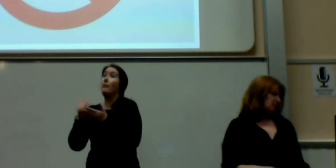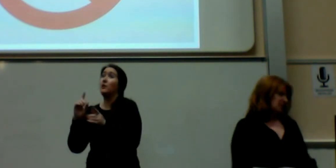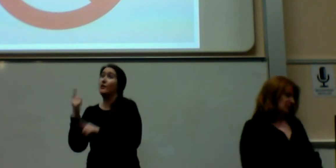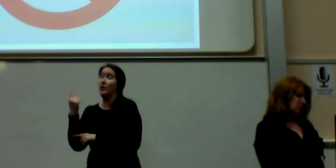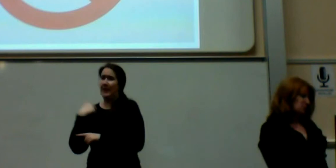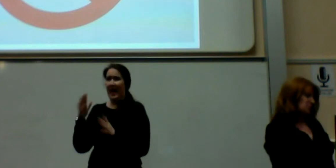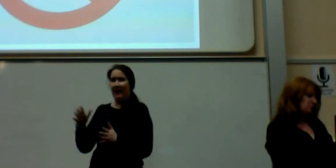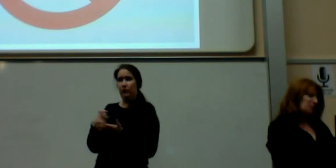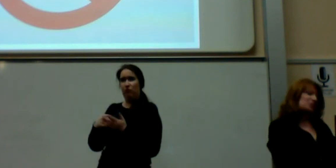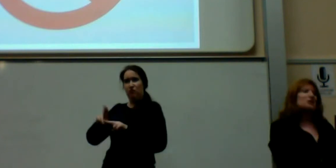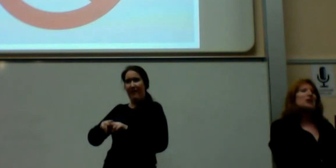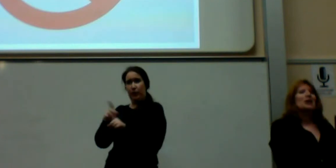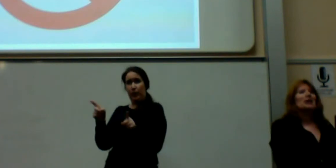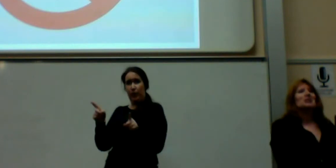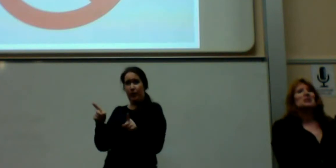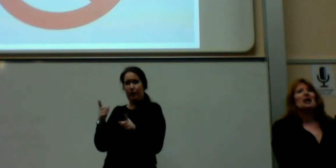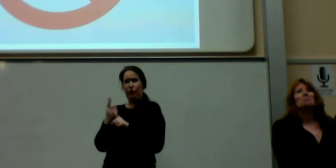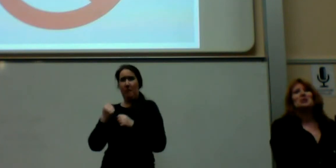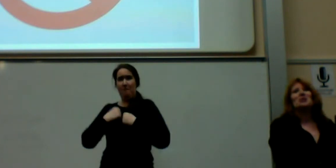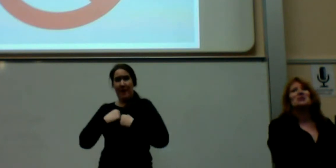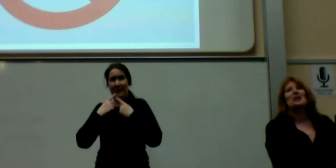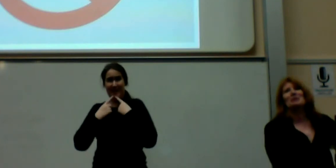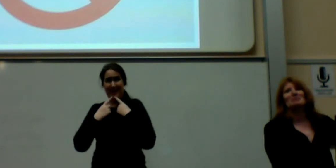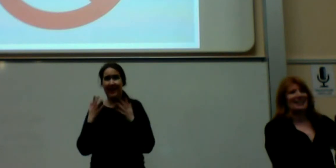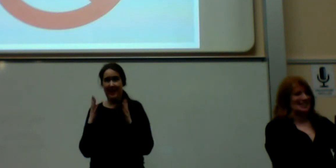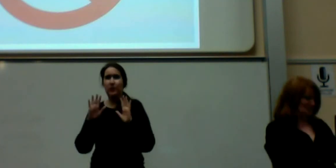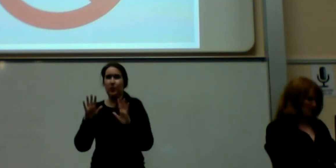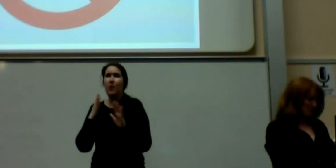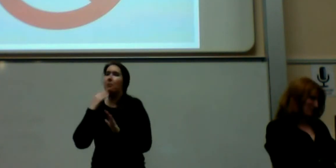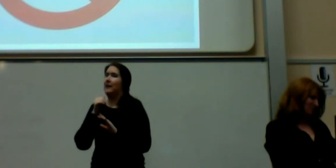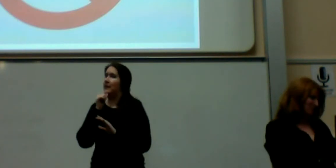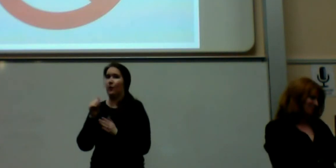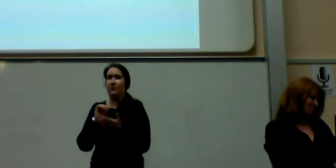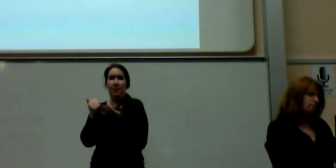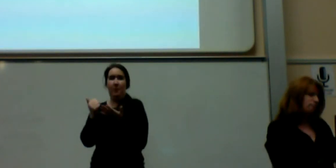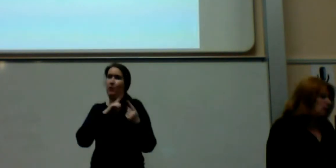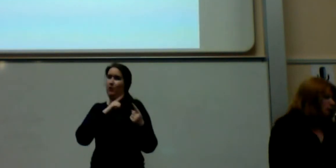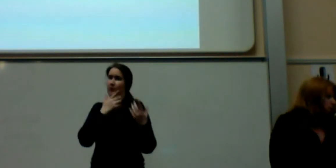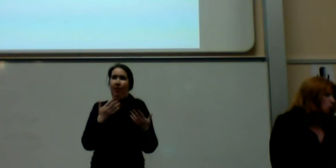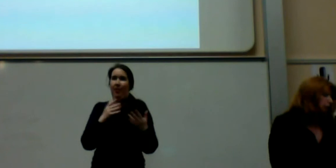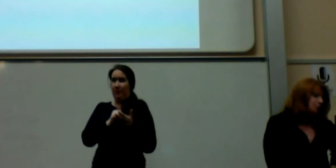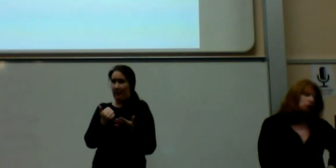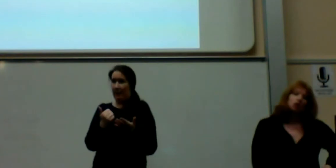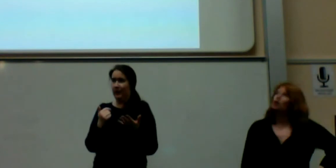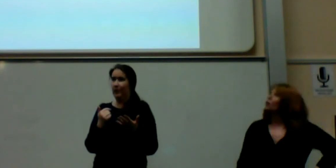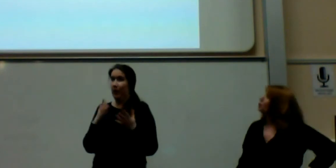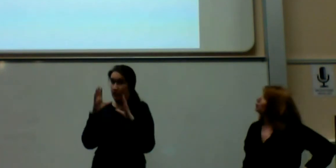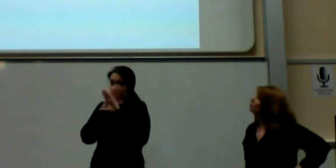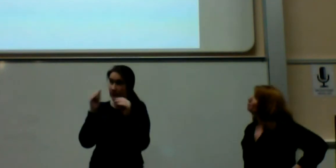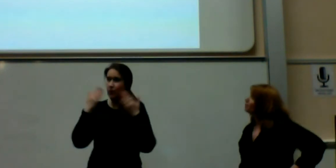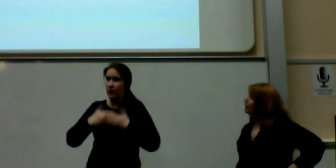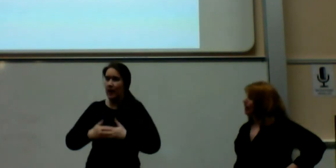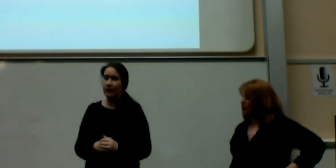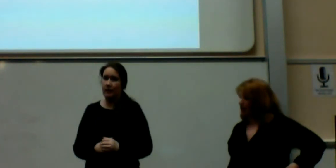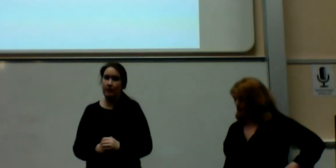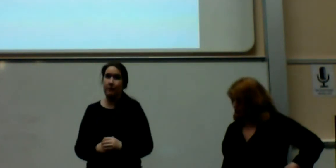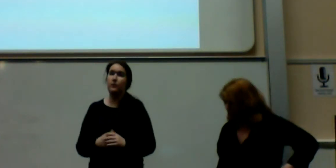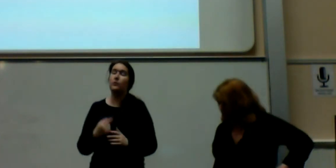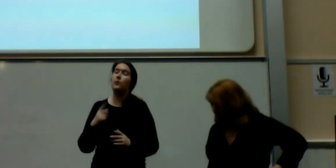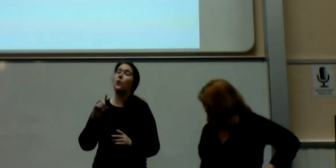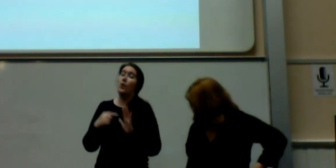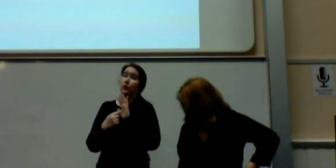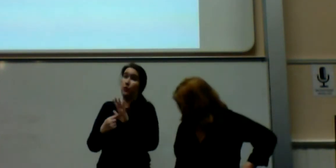I publish my data. So this information should not be shared in any publication form. So what I'm going to show you, and